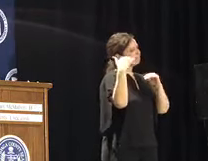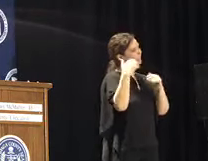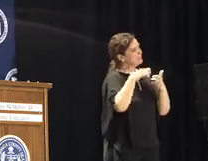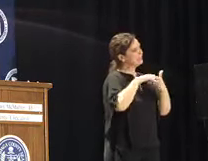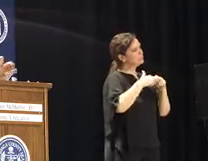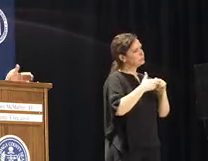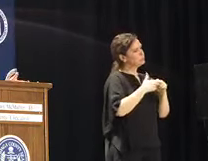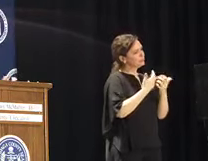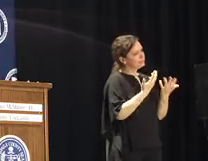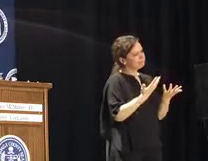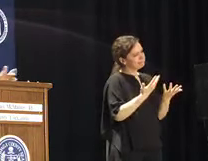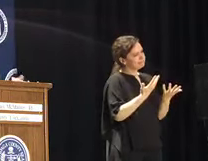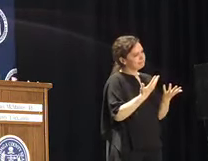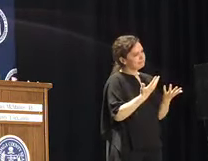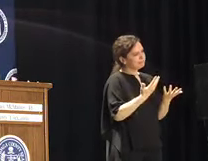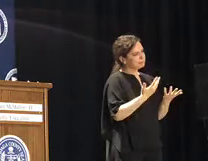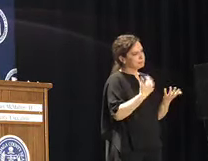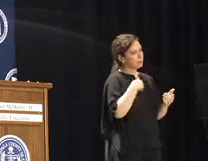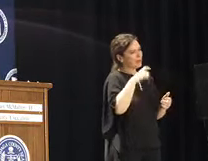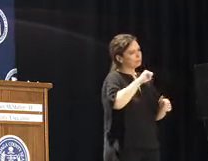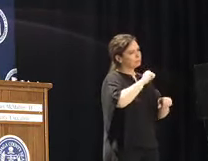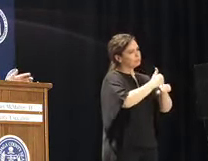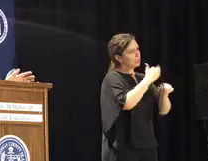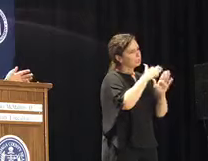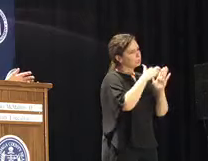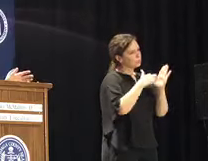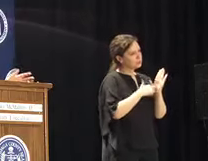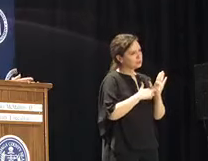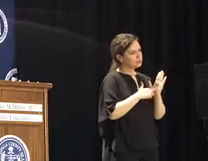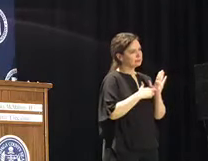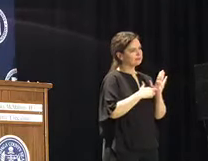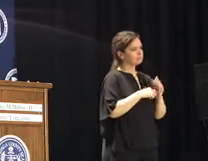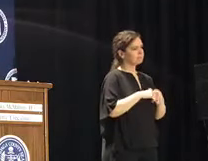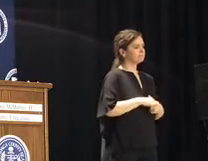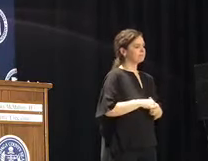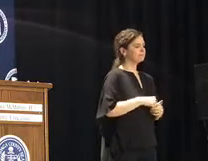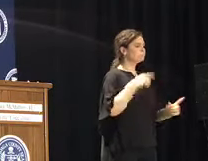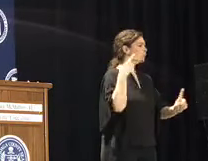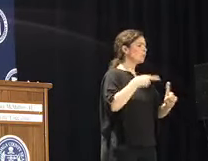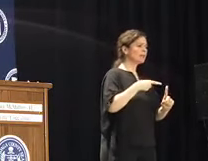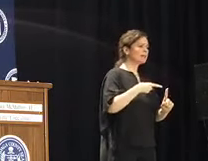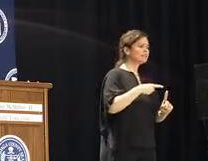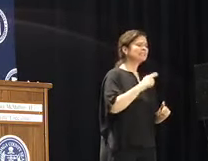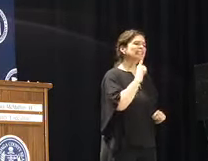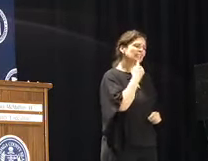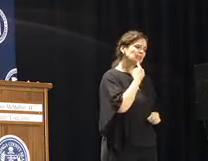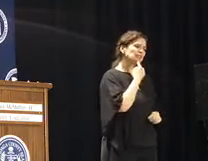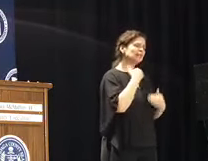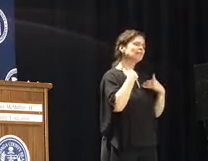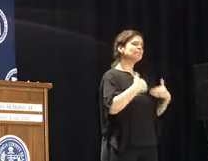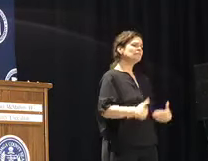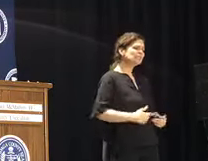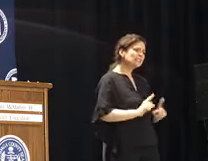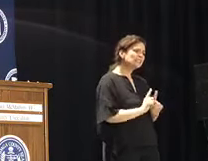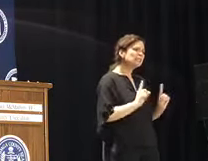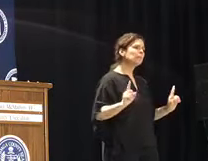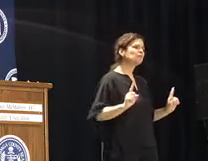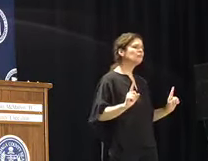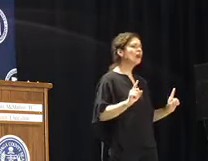need to take this seriously. The sooner we all take everything seriously, the quicker we'll get back to